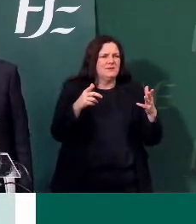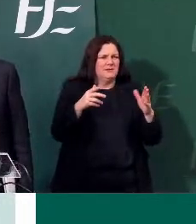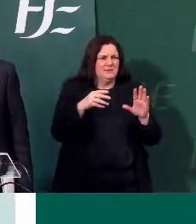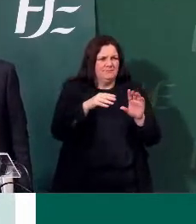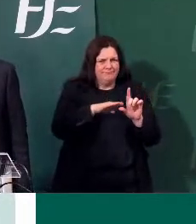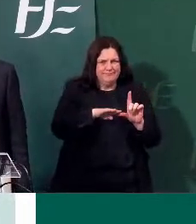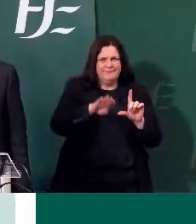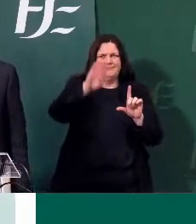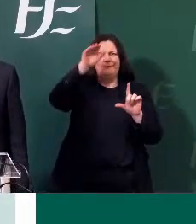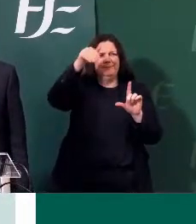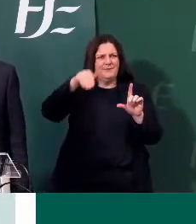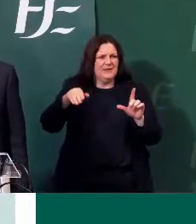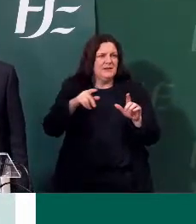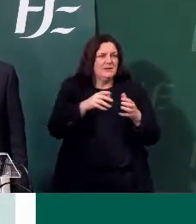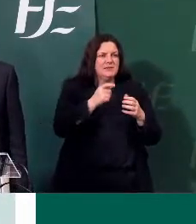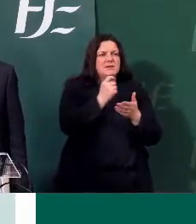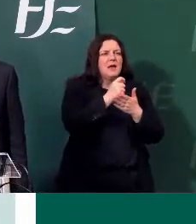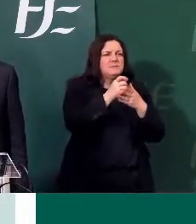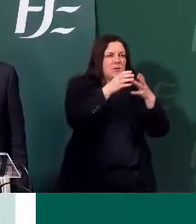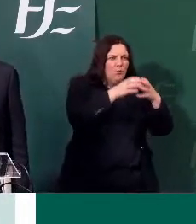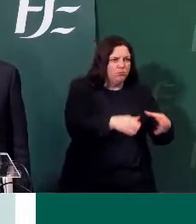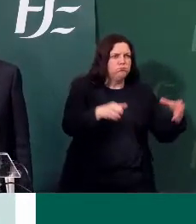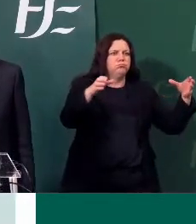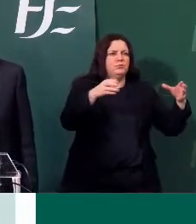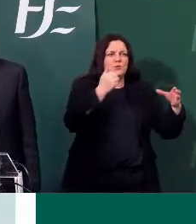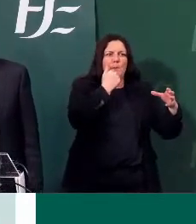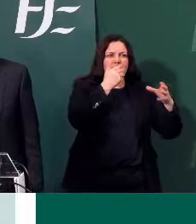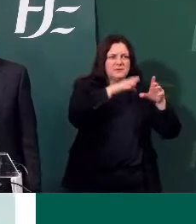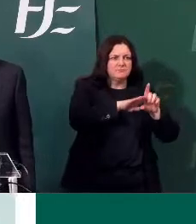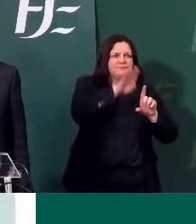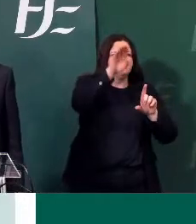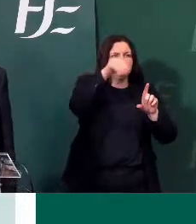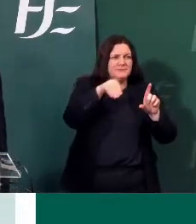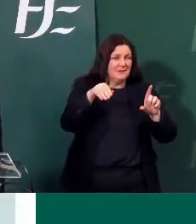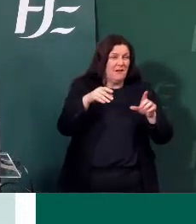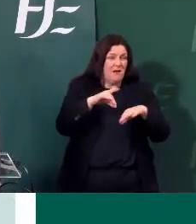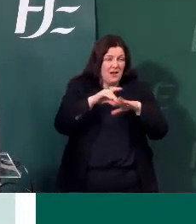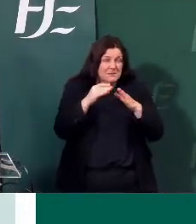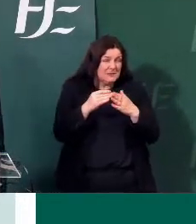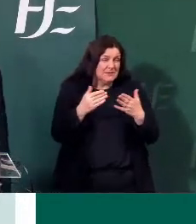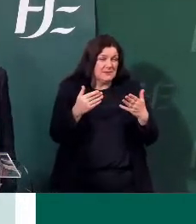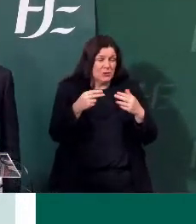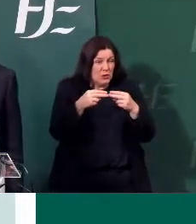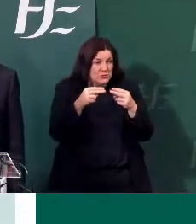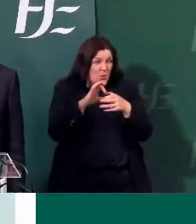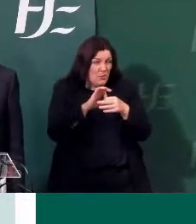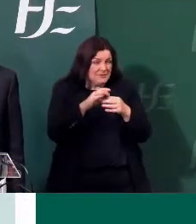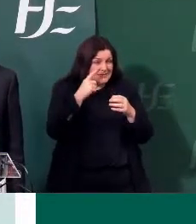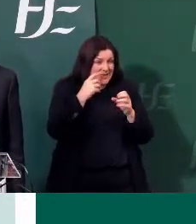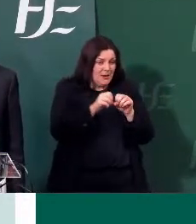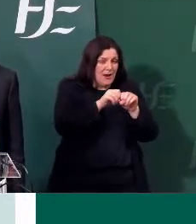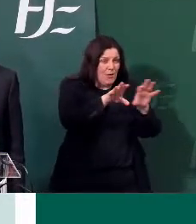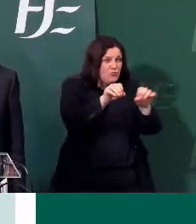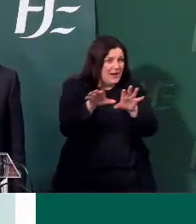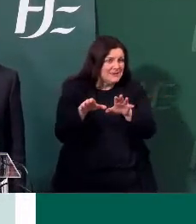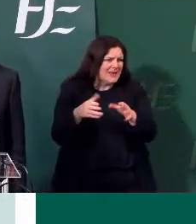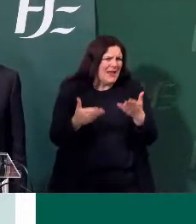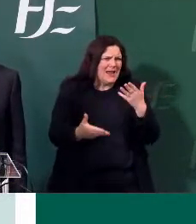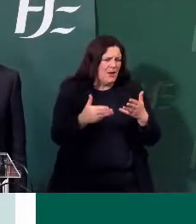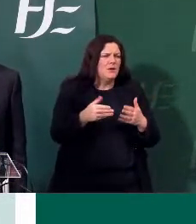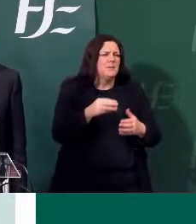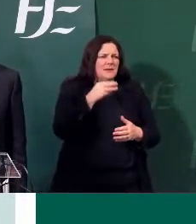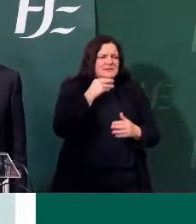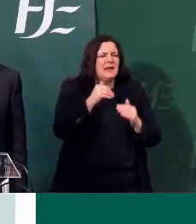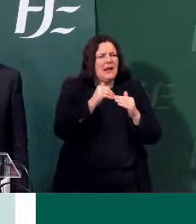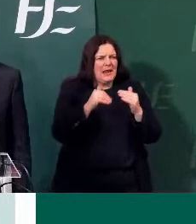side, a longer, more protracted, but low-level number of outbreaks in hospitals, community hospitals and nursing homes. And as I said, associated with a lesser